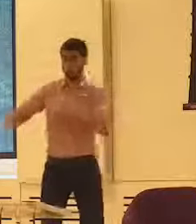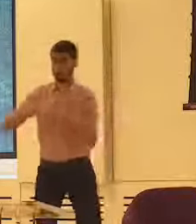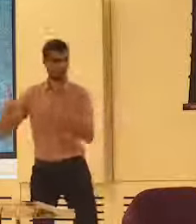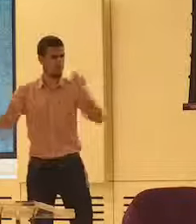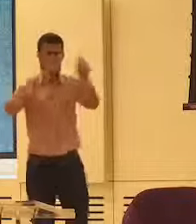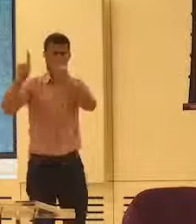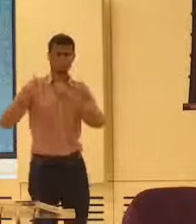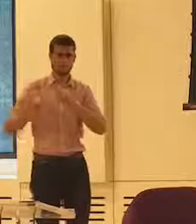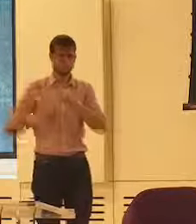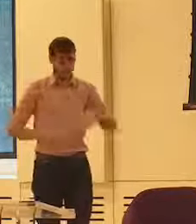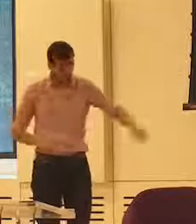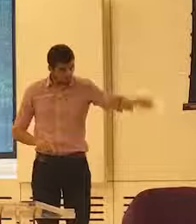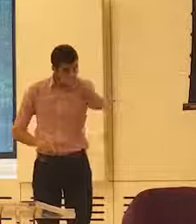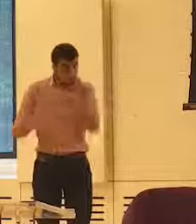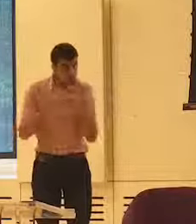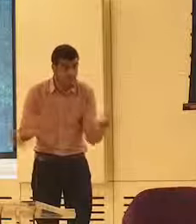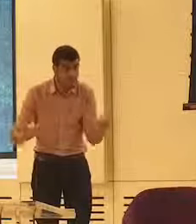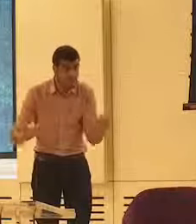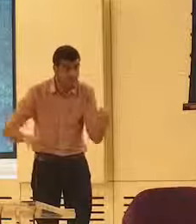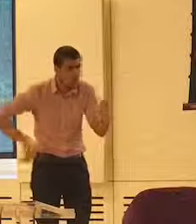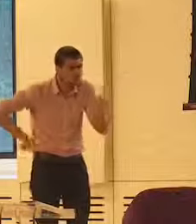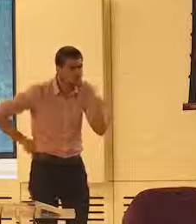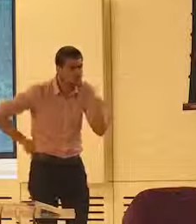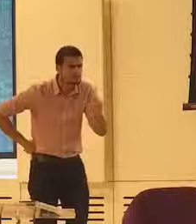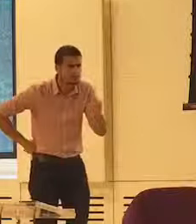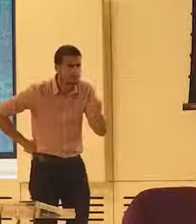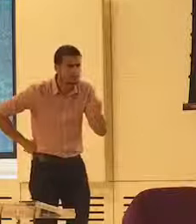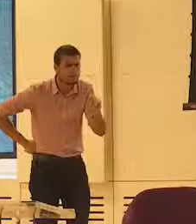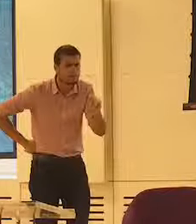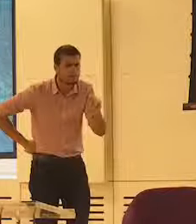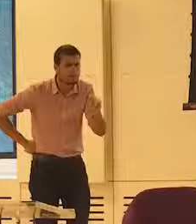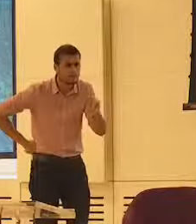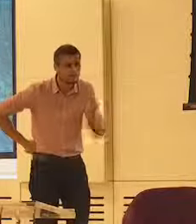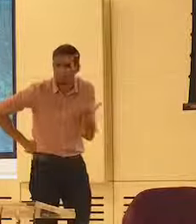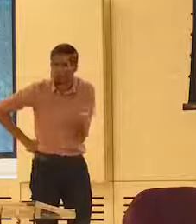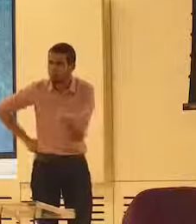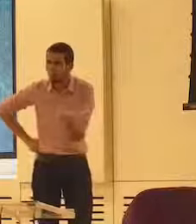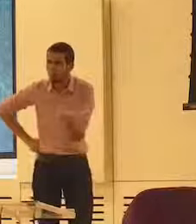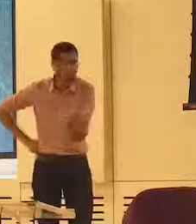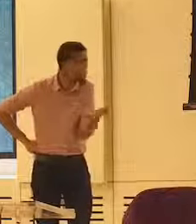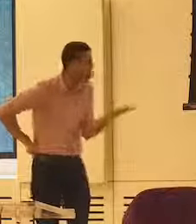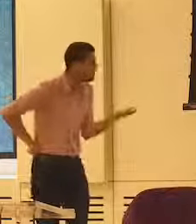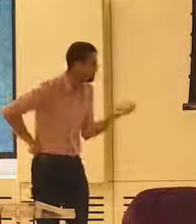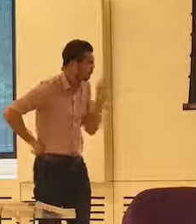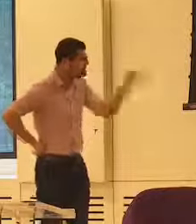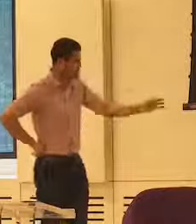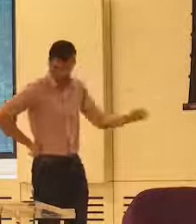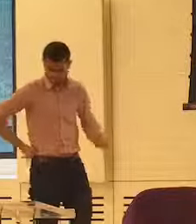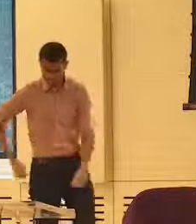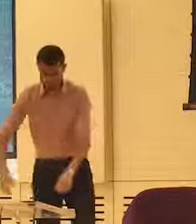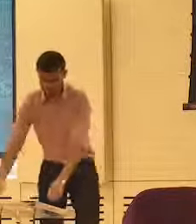like the sign health services or the other services in existence, are they failing? In what respect? That's